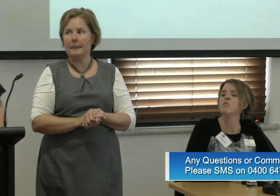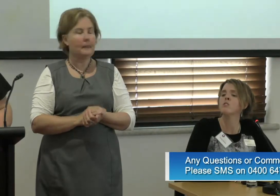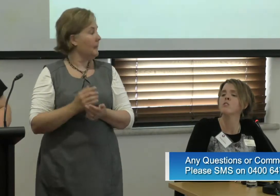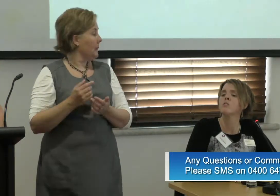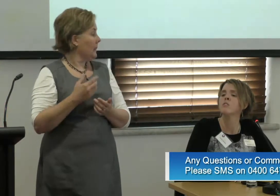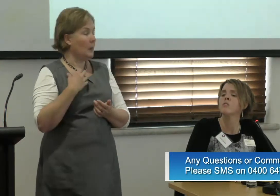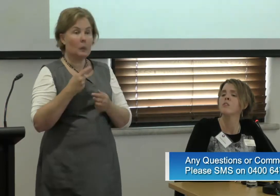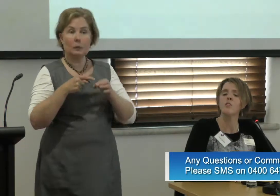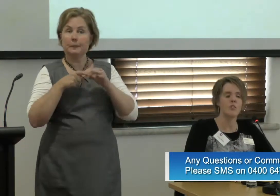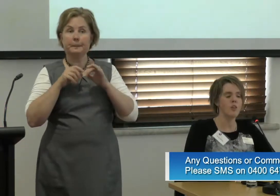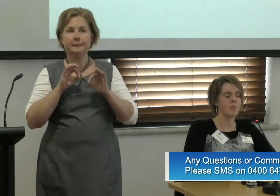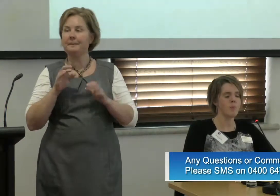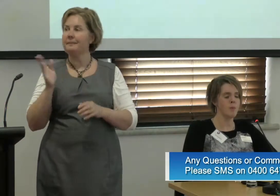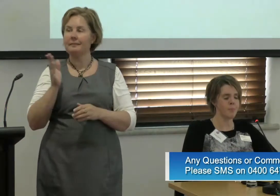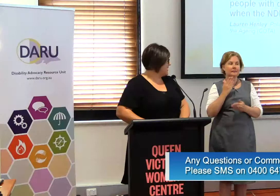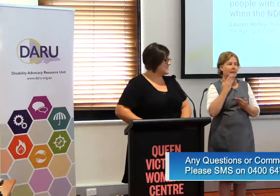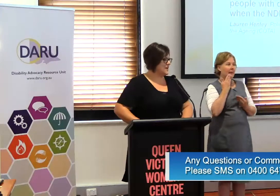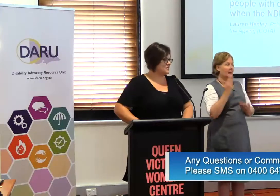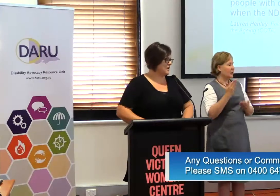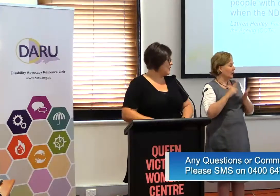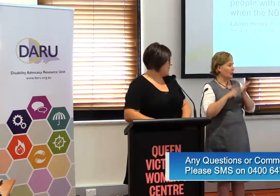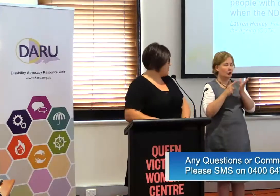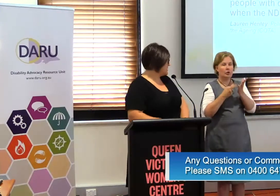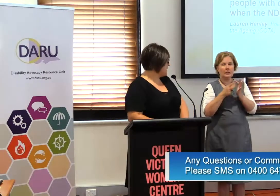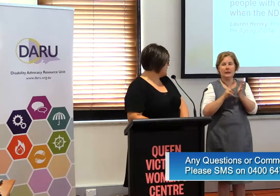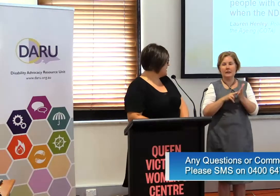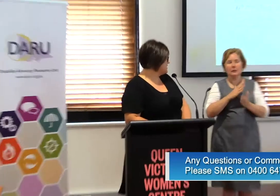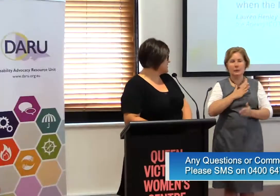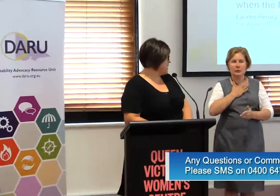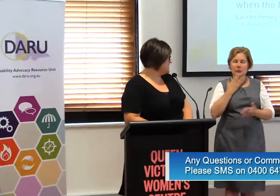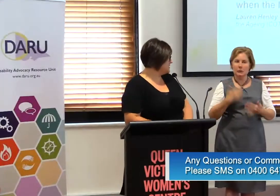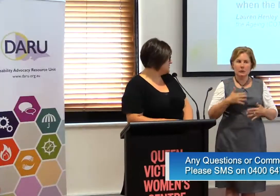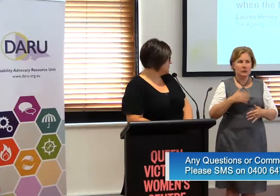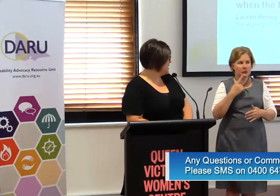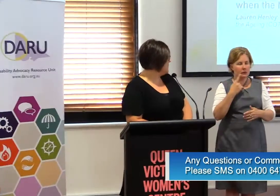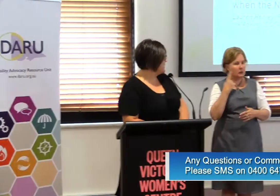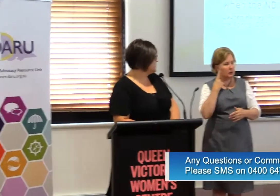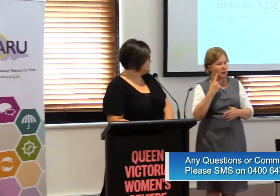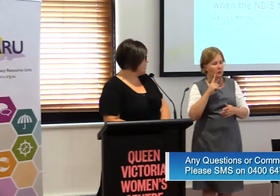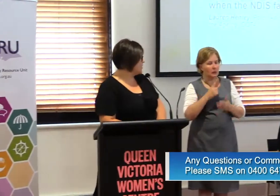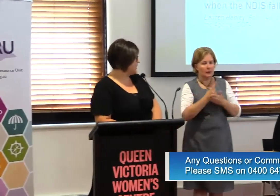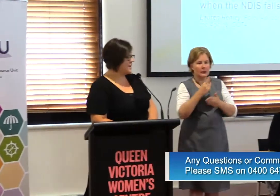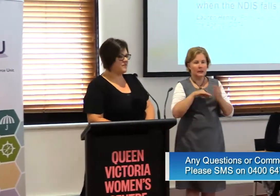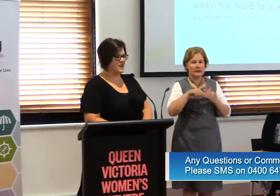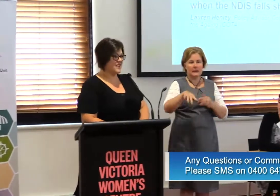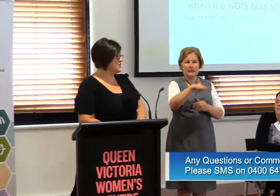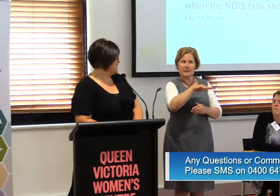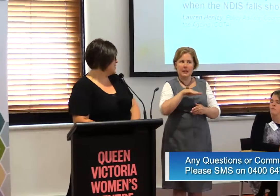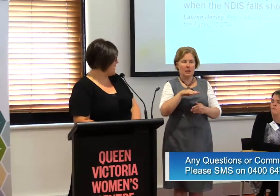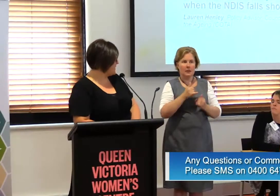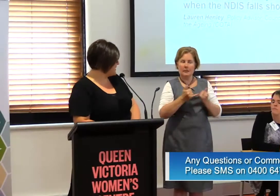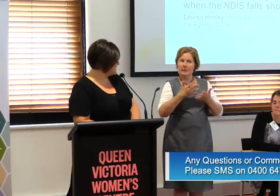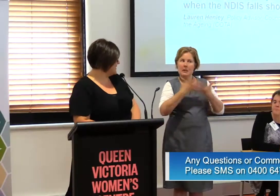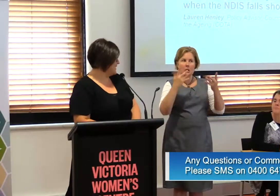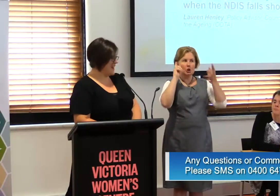Thank you very much, Lauren. It's been Not a really problem. fascinating to hear about what's happening in this space. It's really a big concern. I think it affects every single